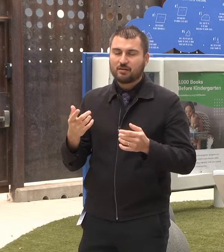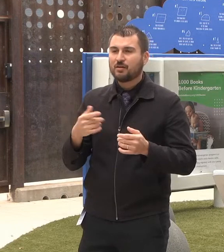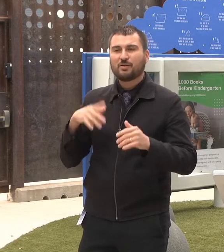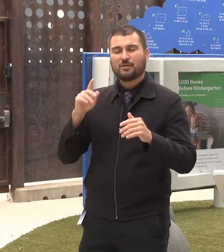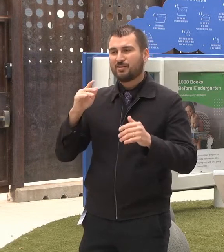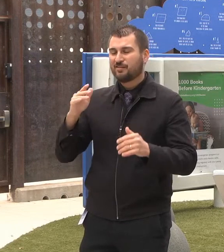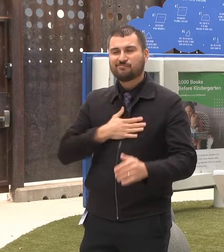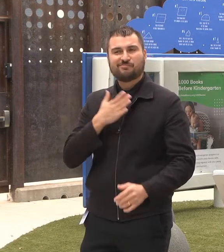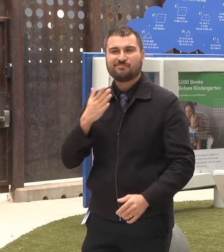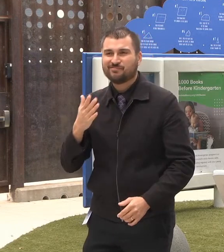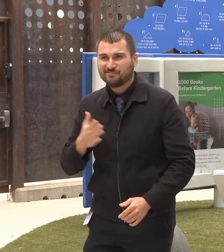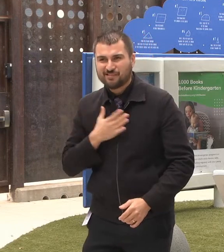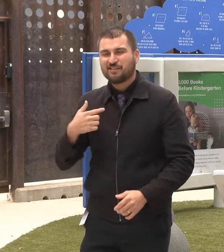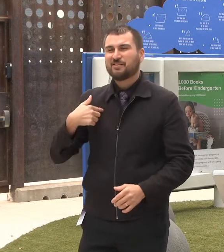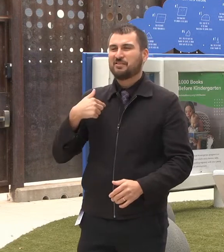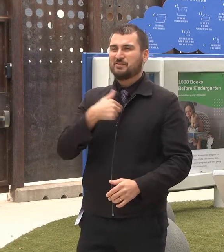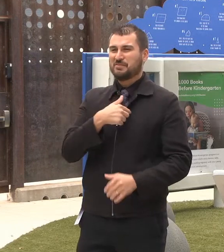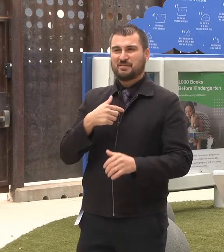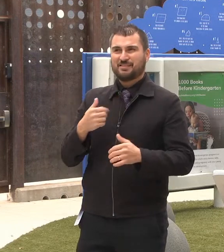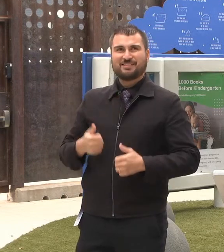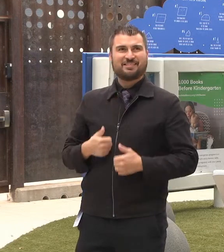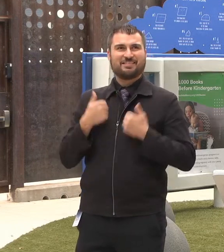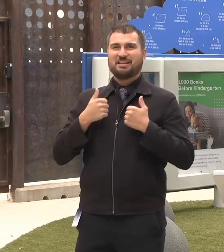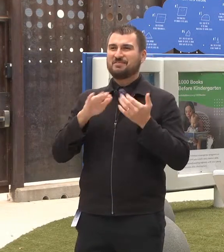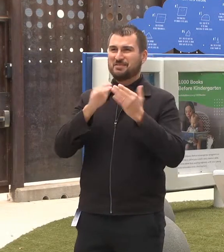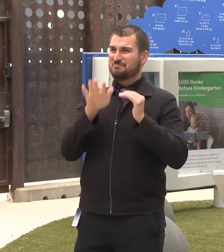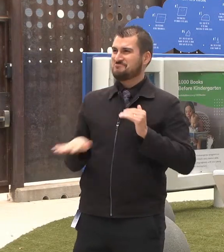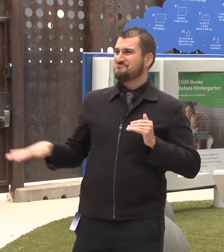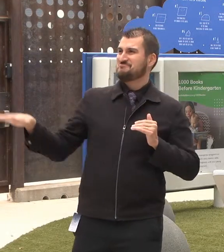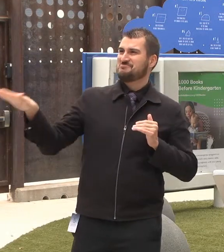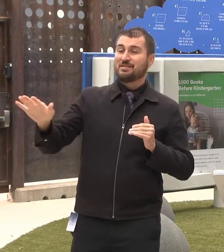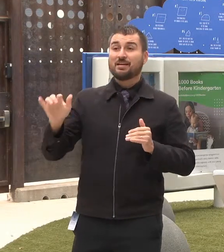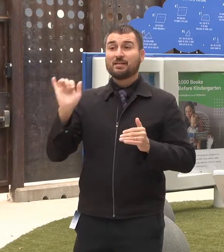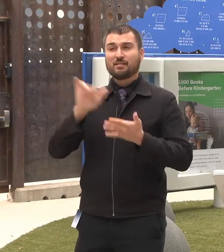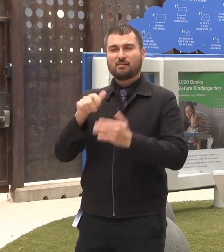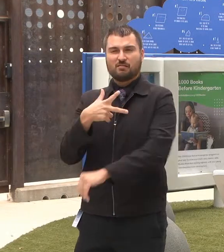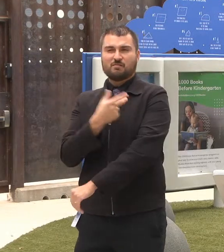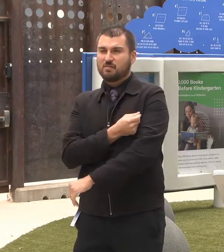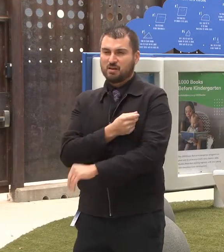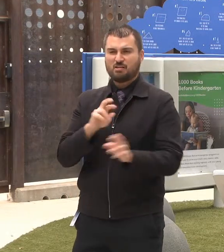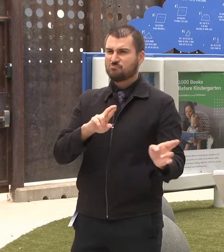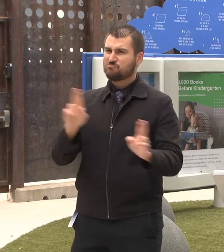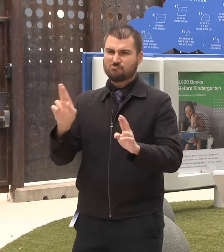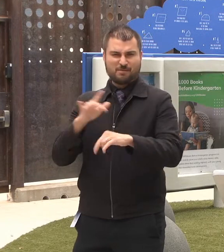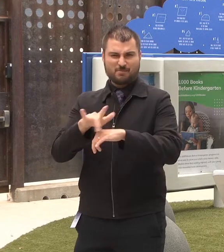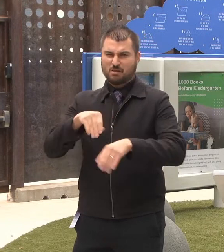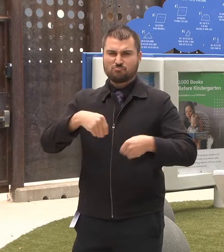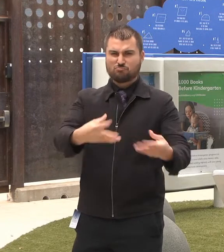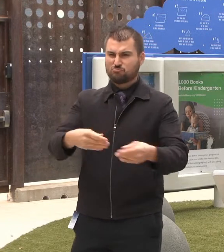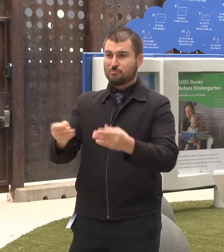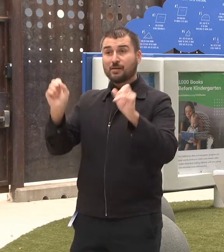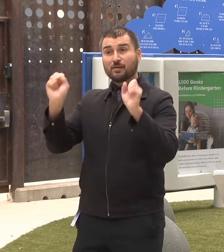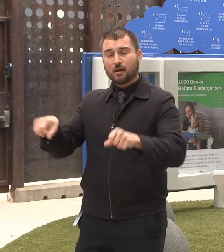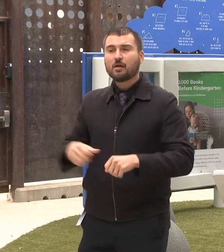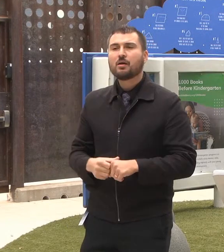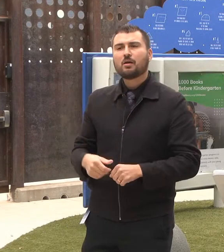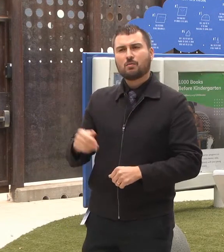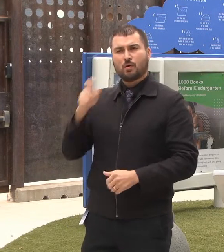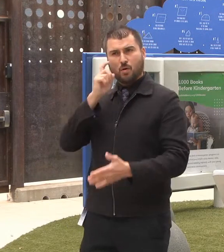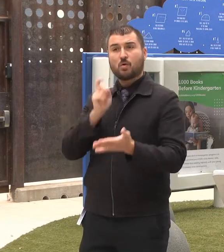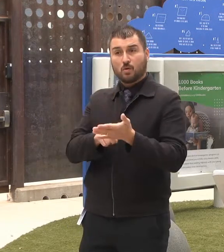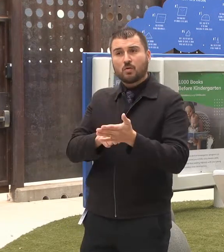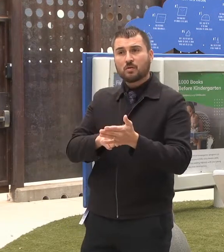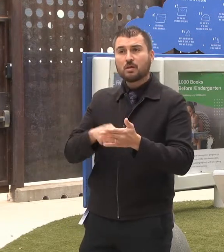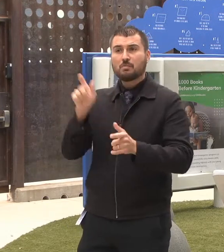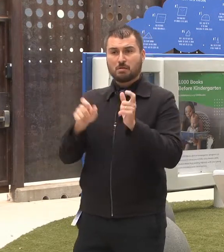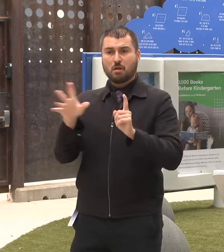very happy that we live in a community in which the vaccine is readily available. So we see these numbers that are going